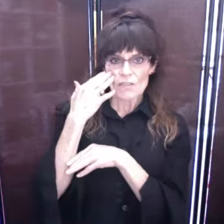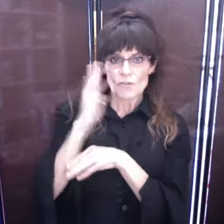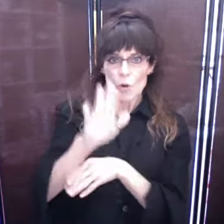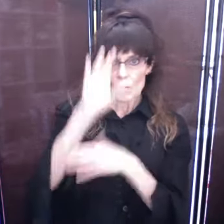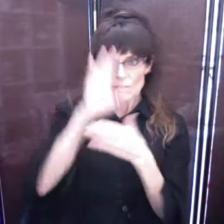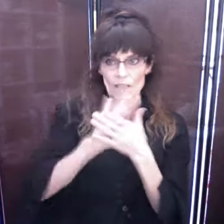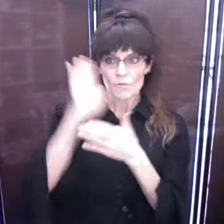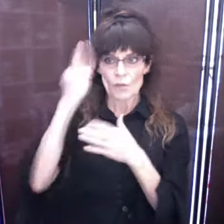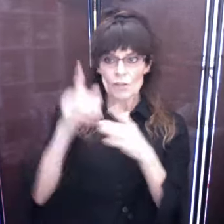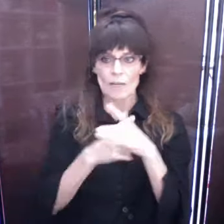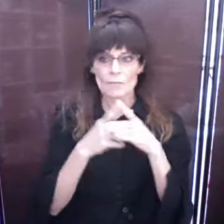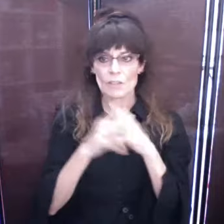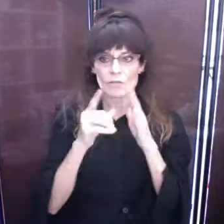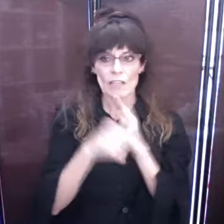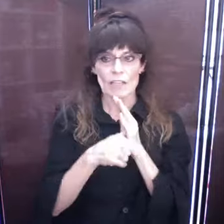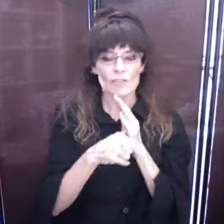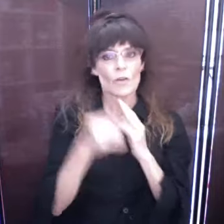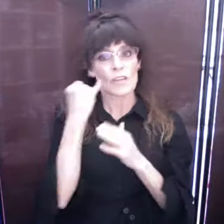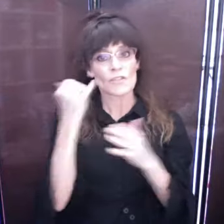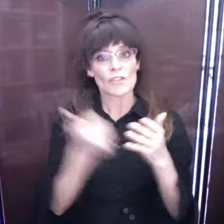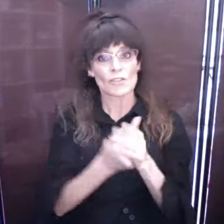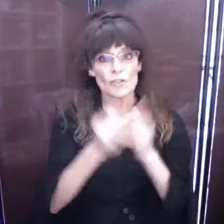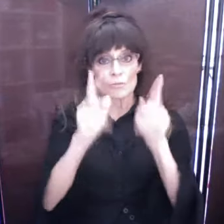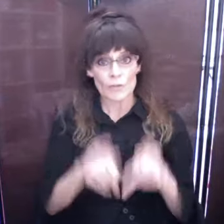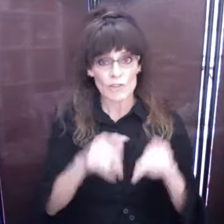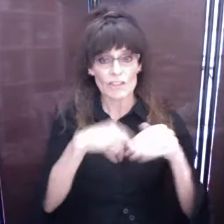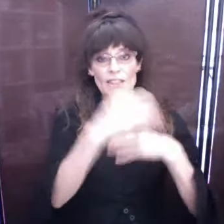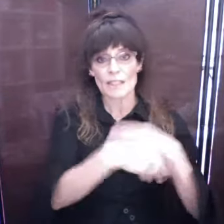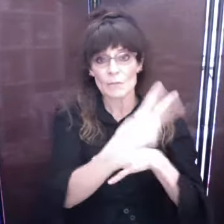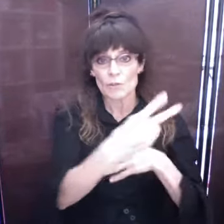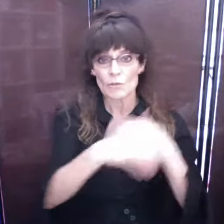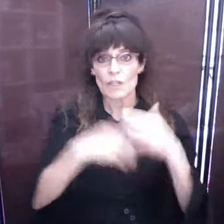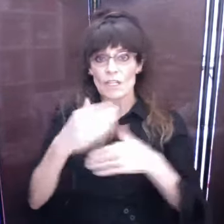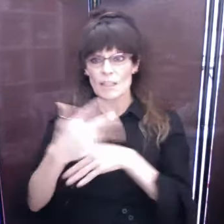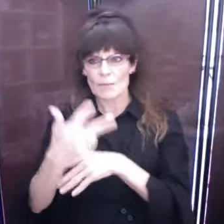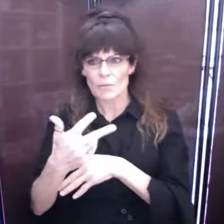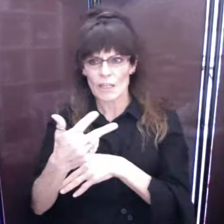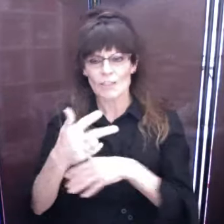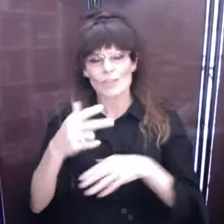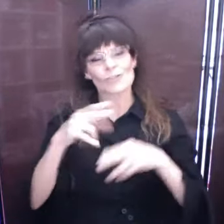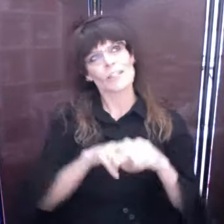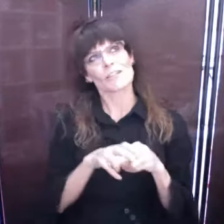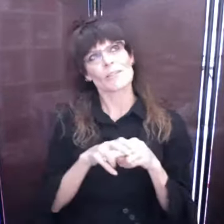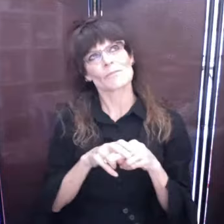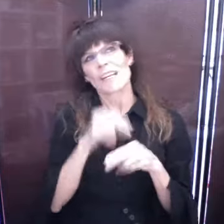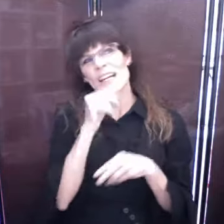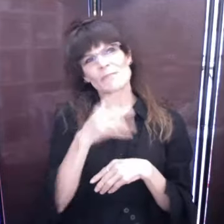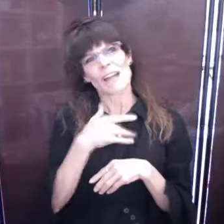So if there's any new person out there on step 2 or step 3, then you're sitting there like, I'm not really feeling it. I don't feel any deep sense